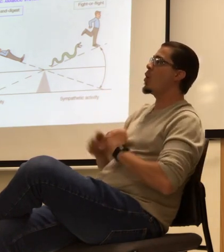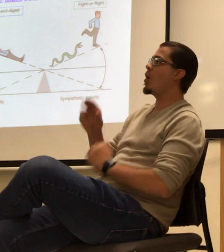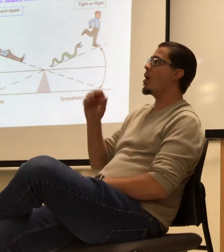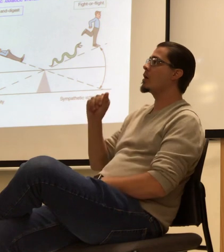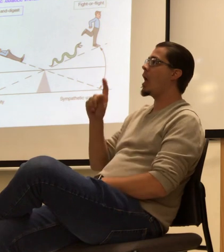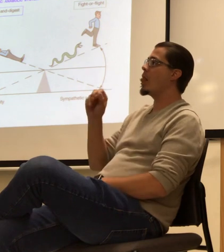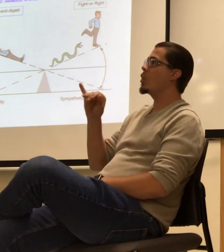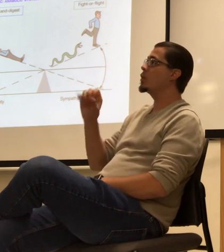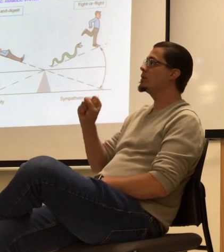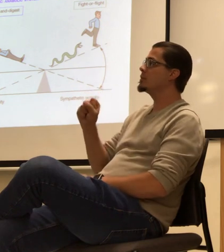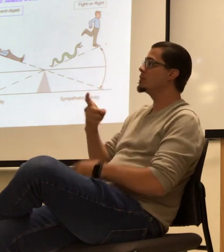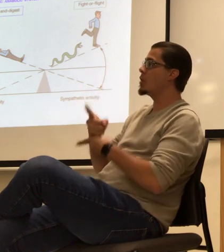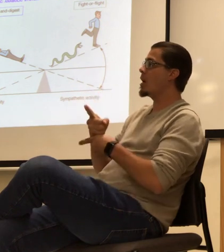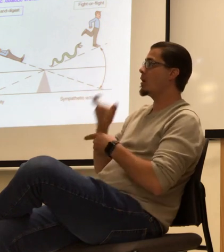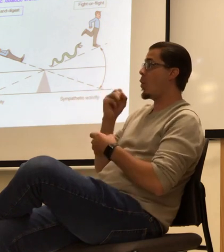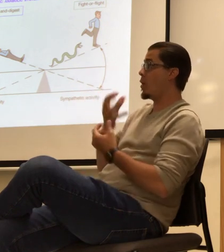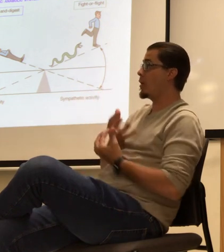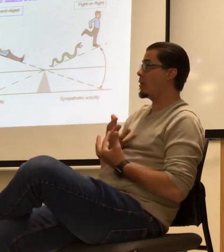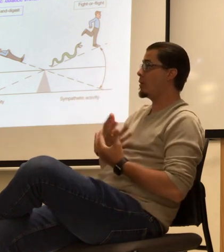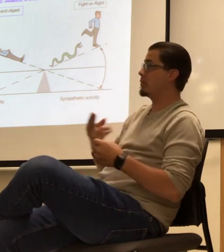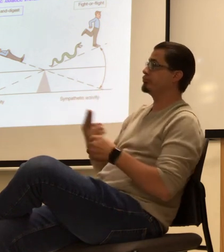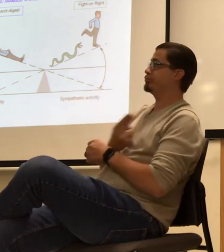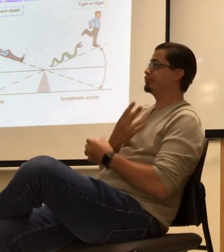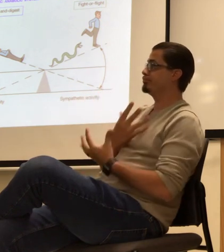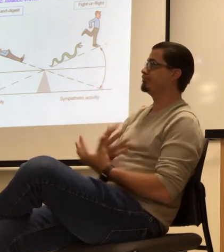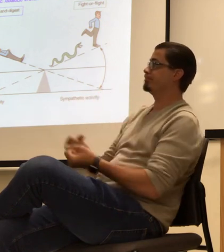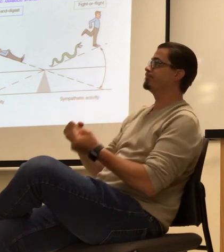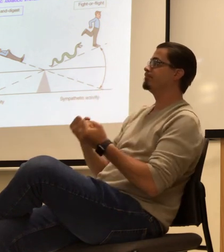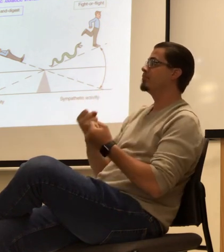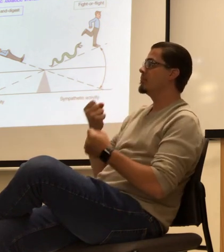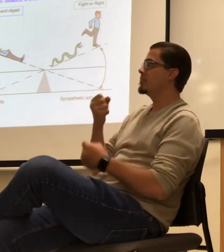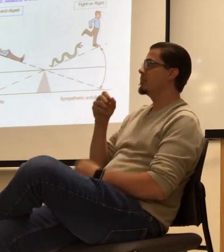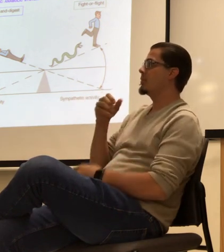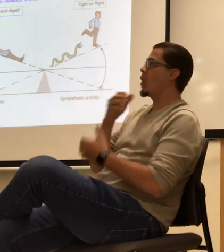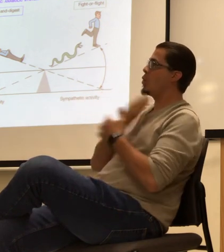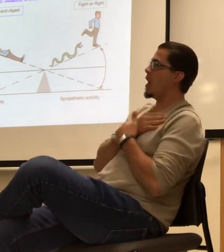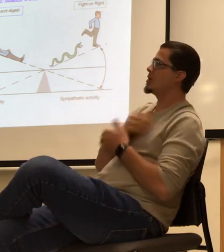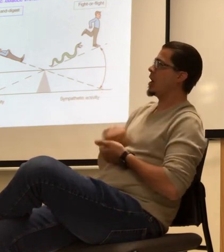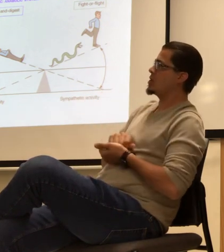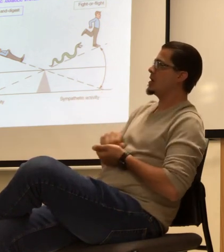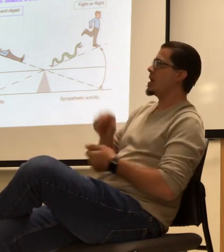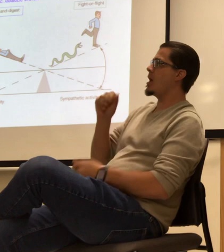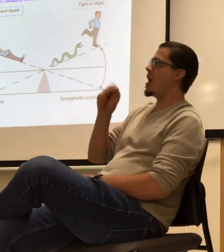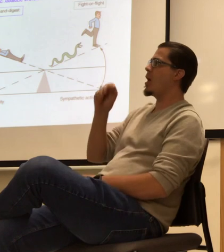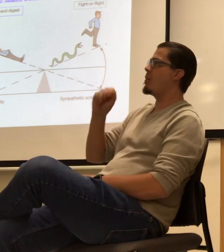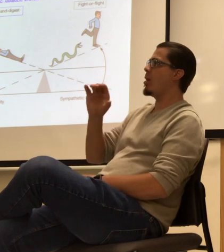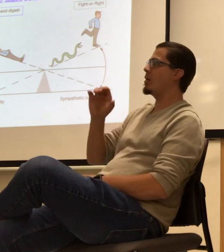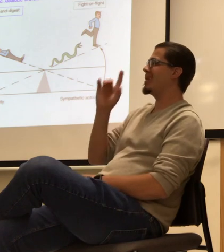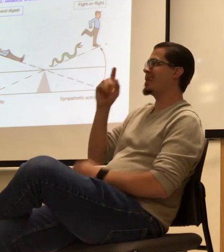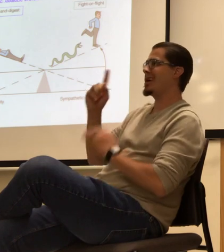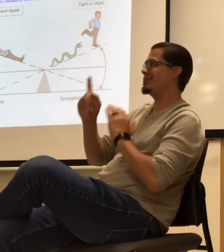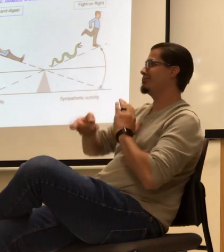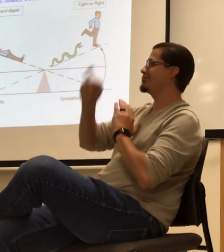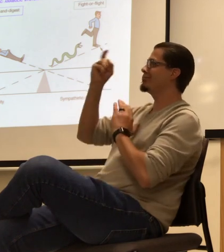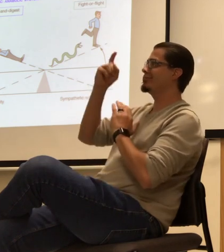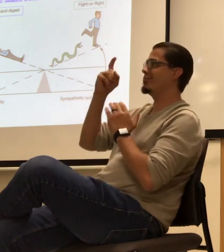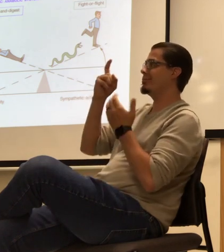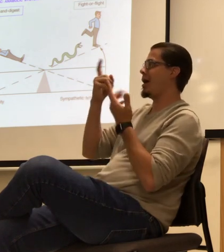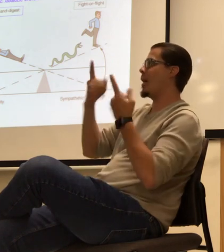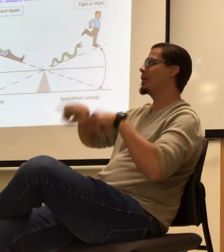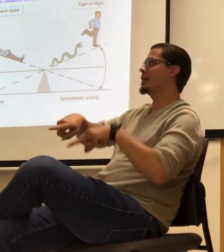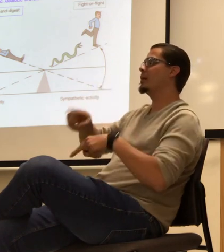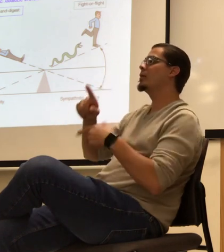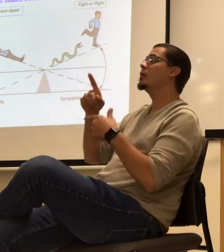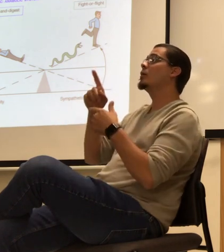calories, right? Or burns them. Rest and digest, anabolic. It's kind of like the default, it's always on. Or you could have a